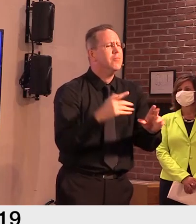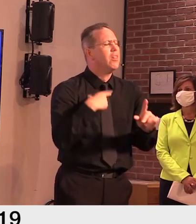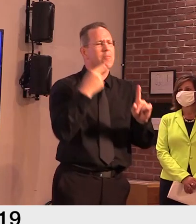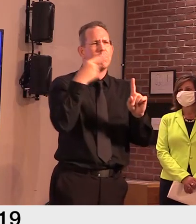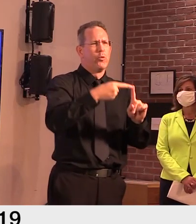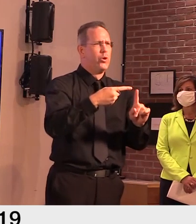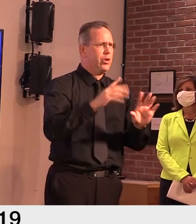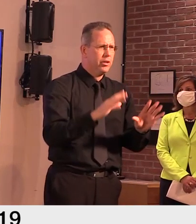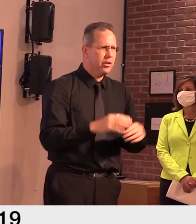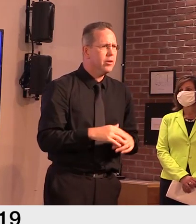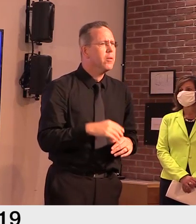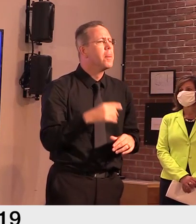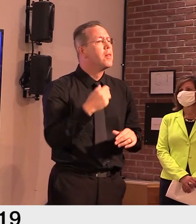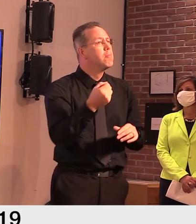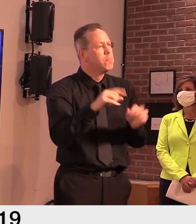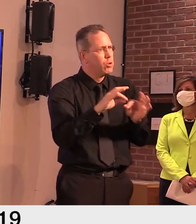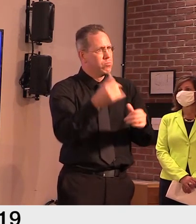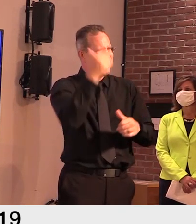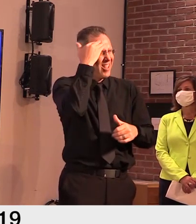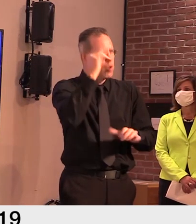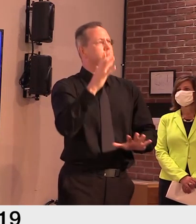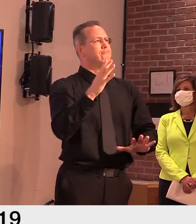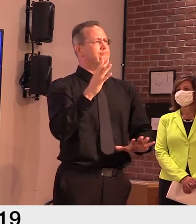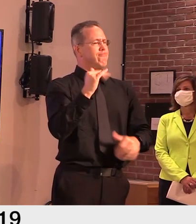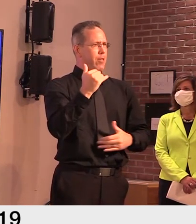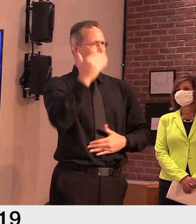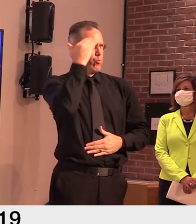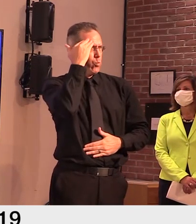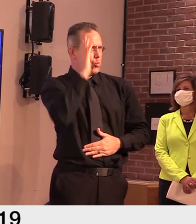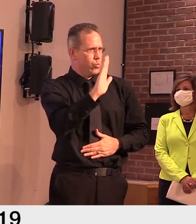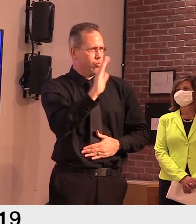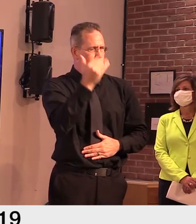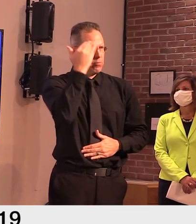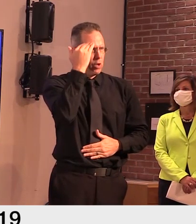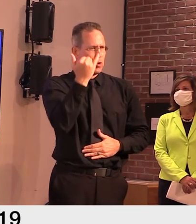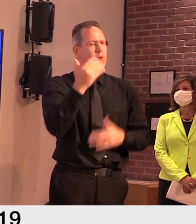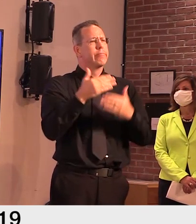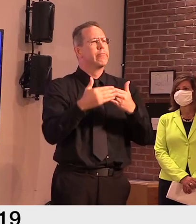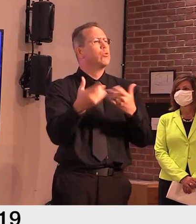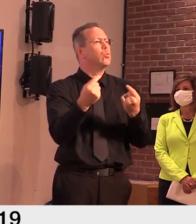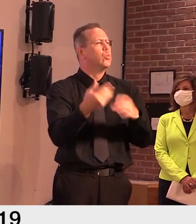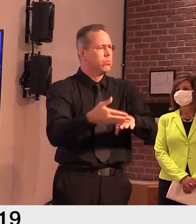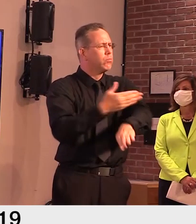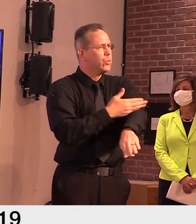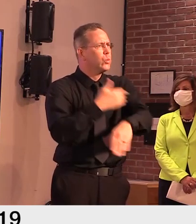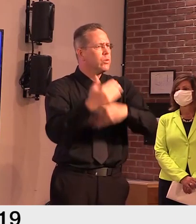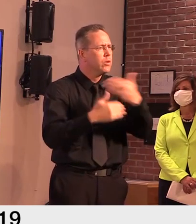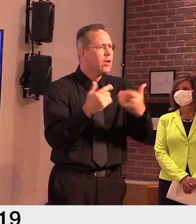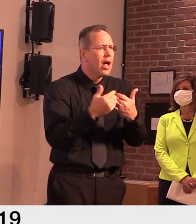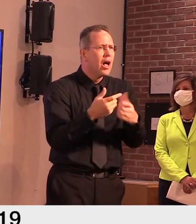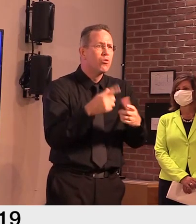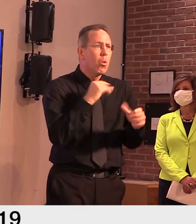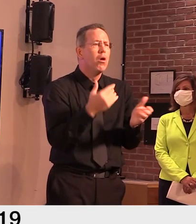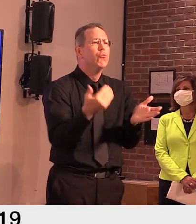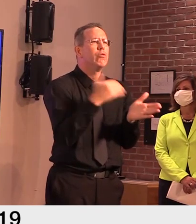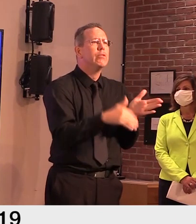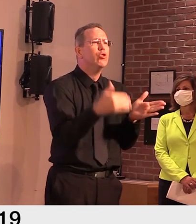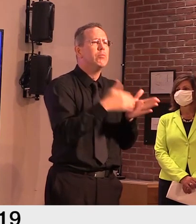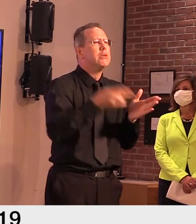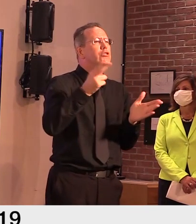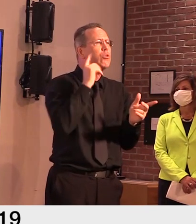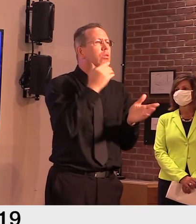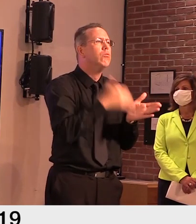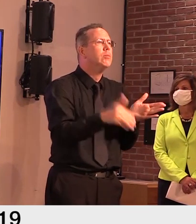not about the hurt and the discomfort of that history. It's about what are we going to do with the